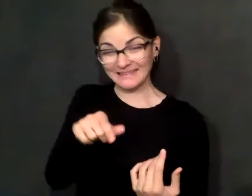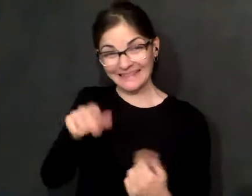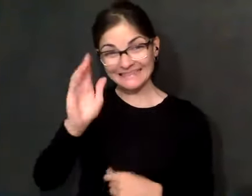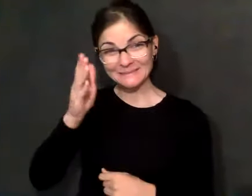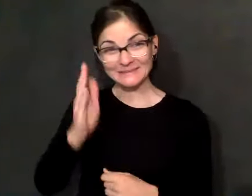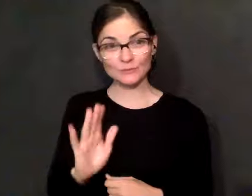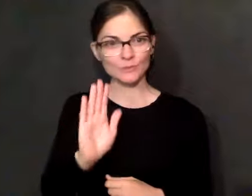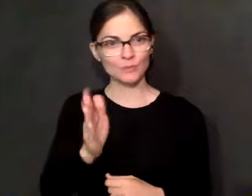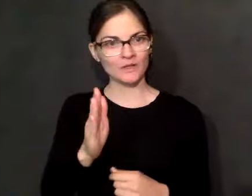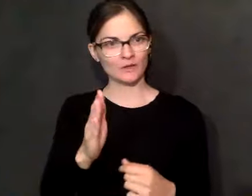flag behind your name.